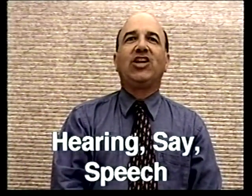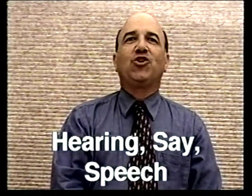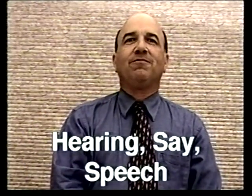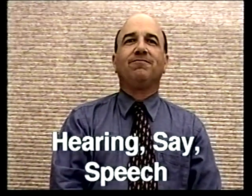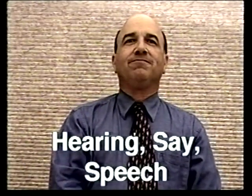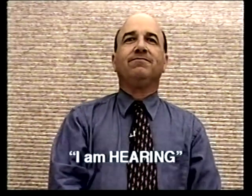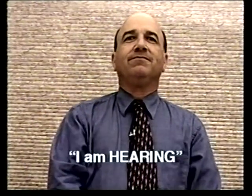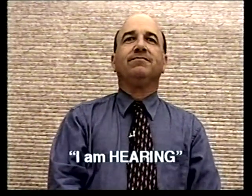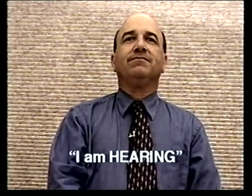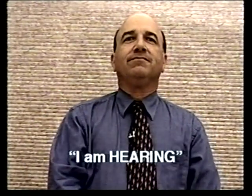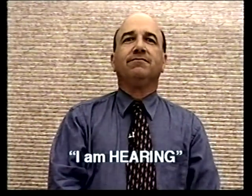speech.